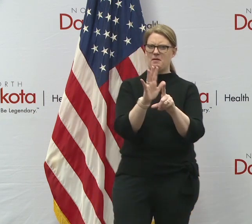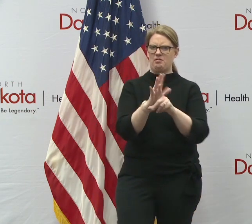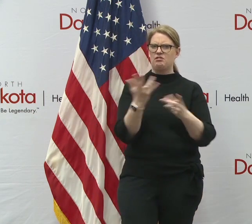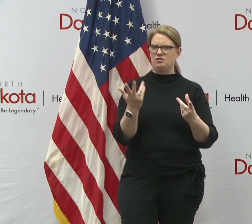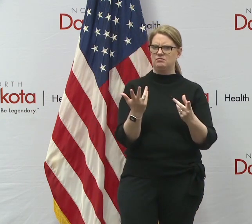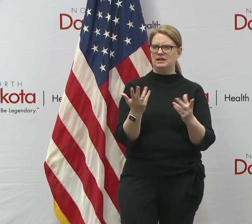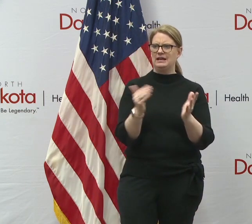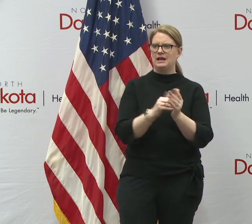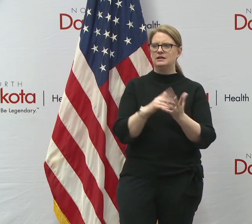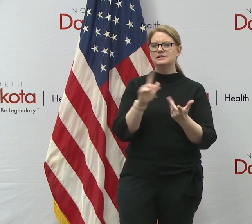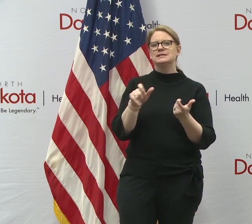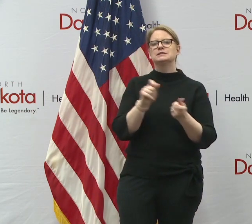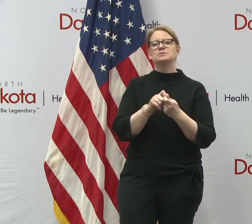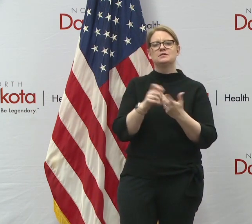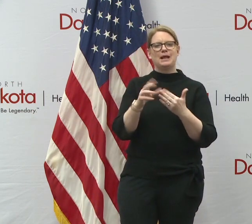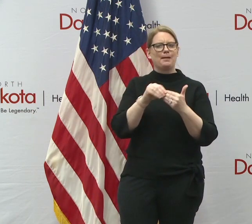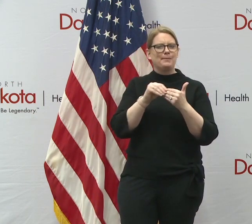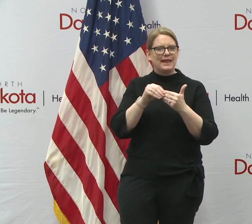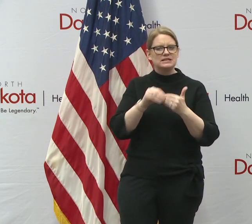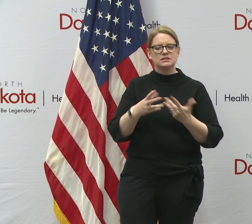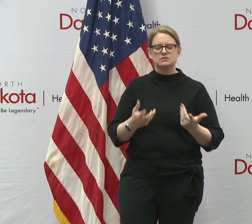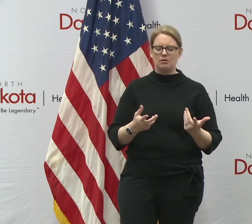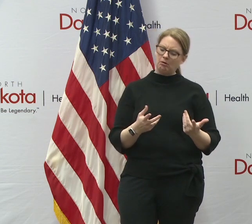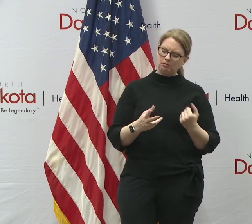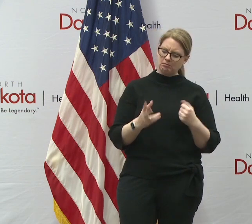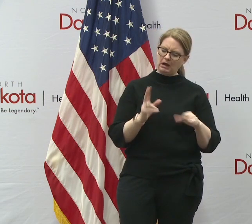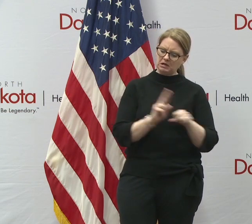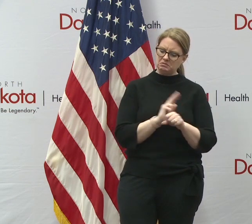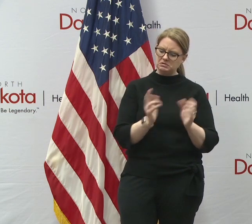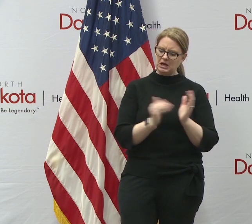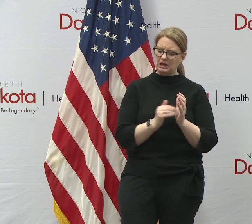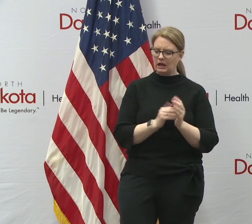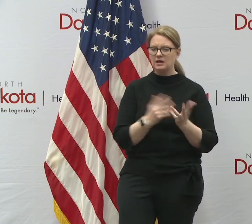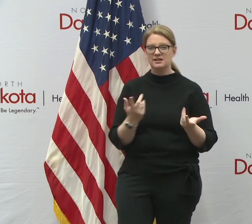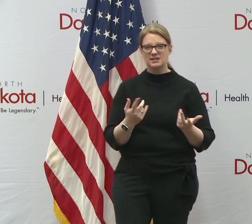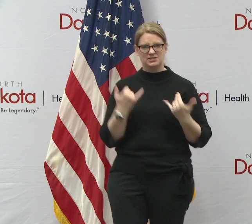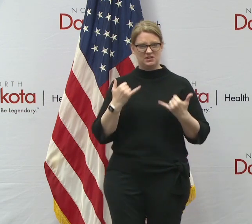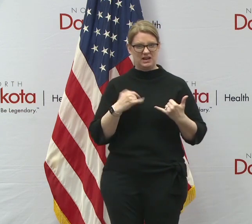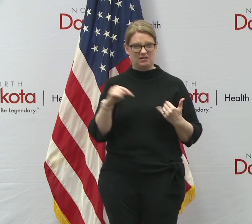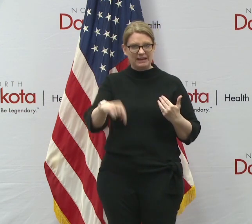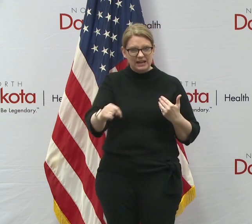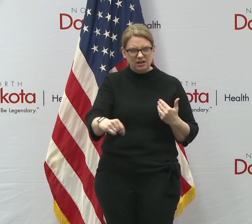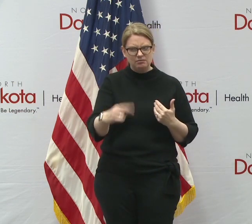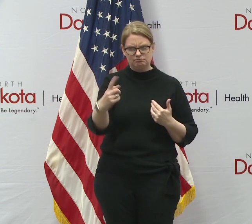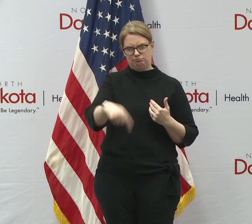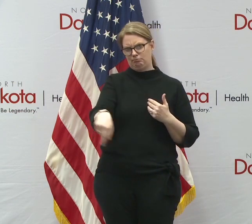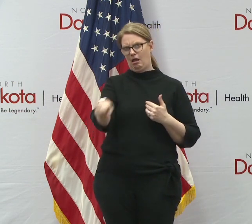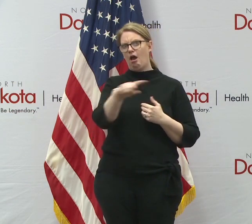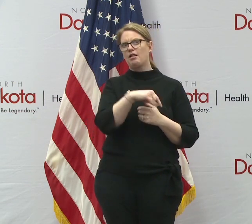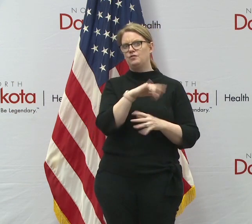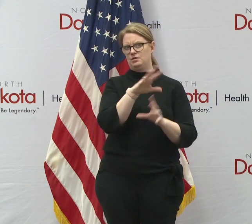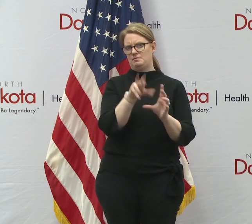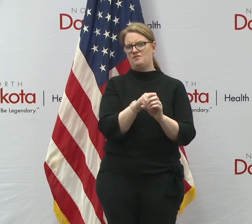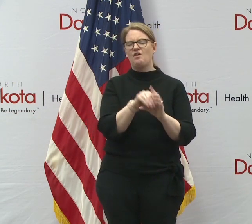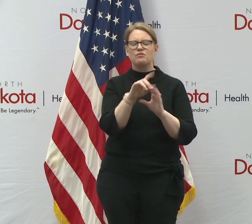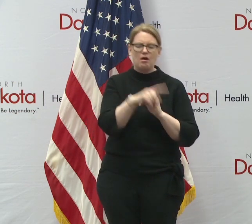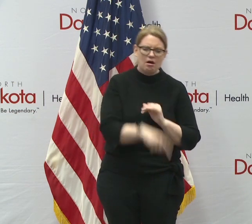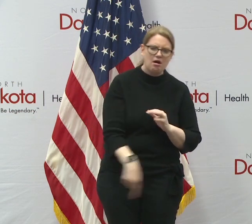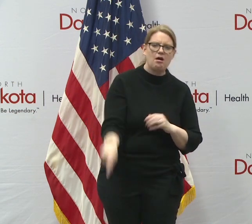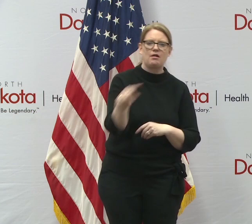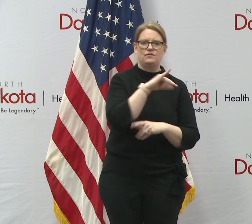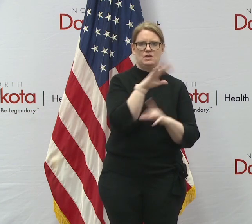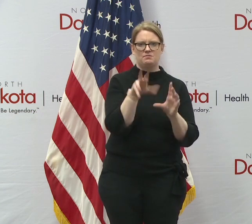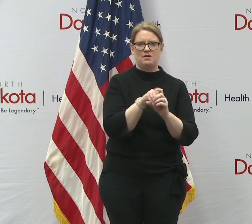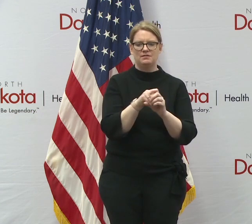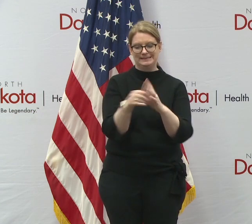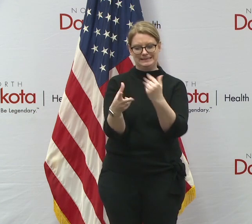about particularly when it comes to plastics and preserving the environment. So here's a chance for everybody to get involved and really again, where